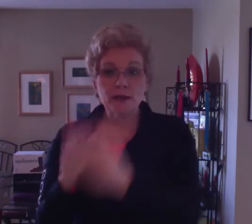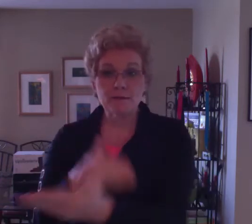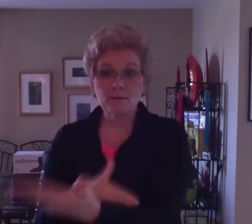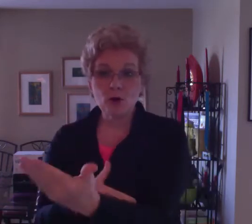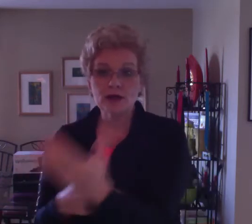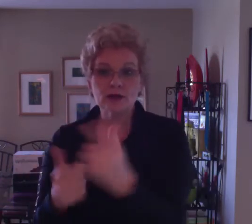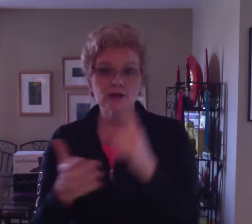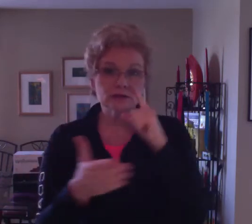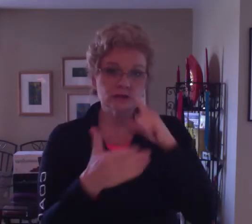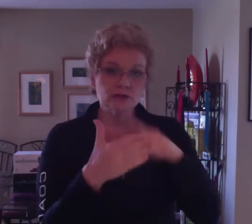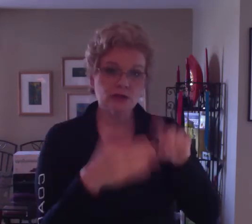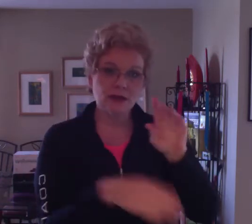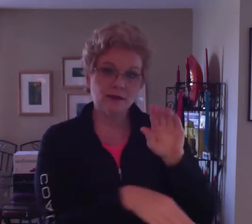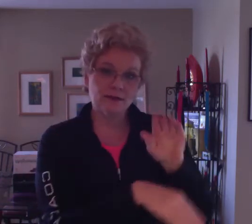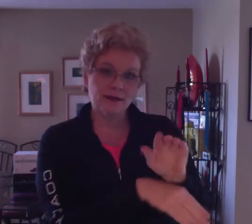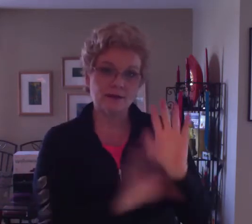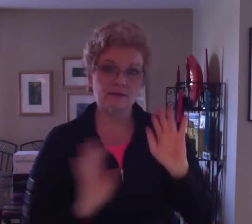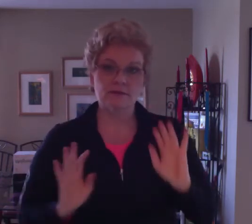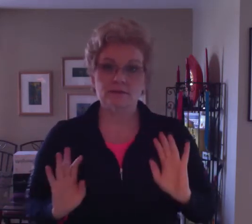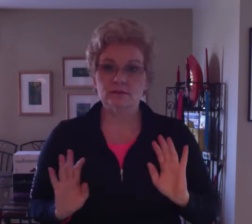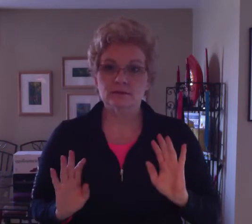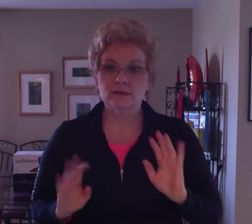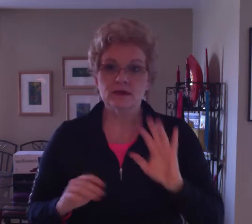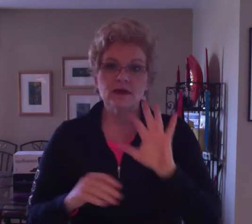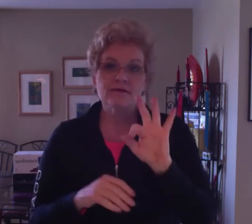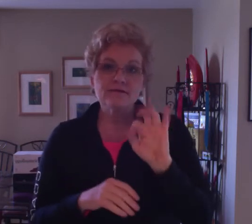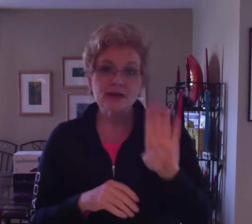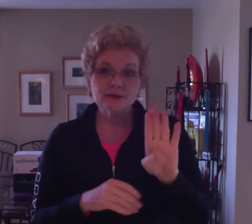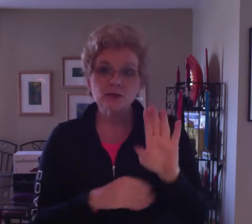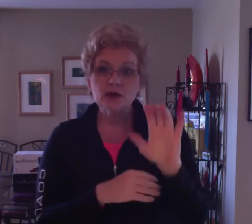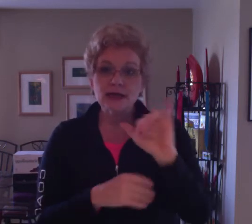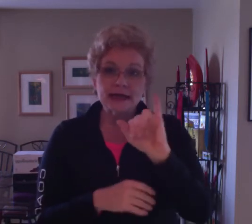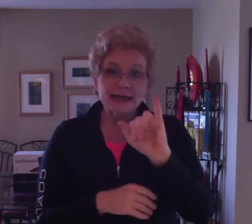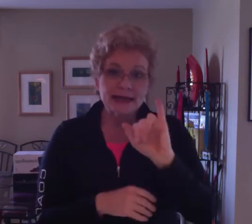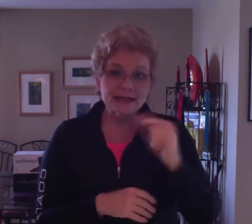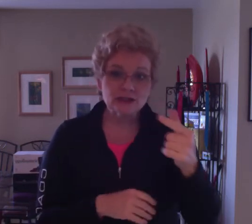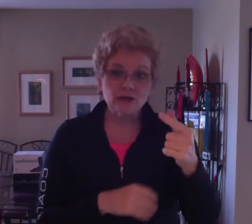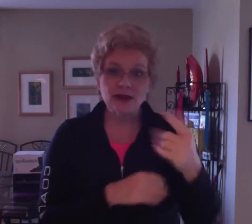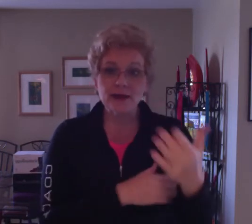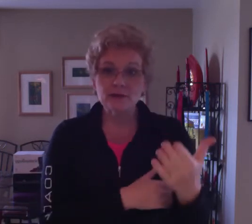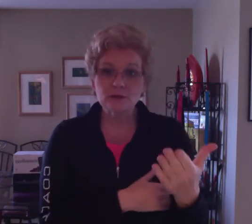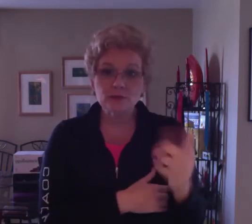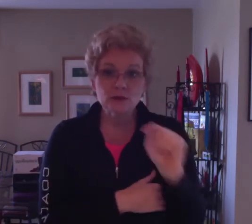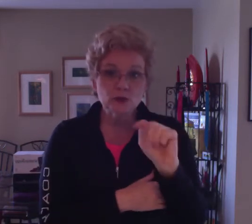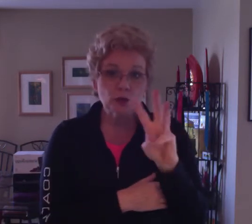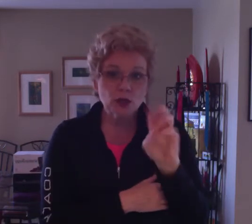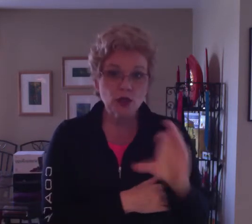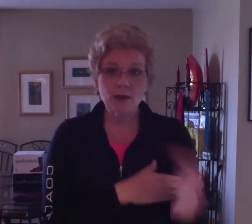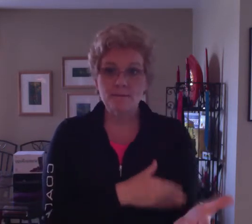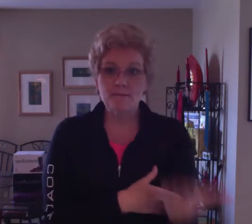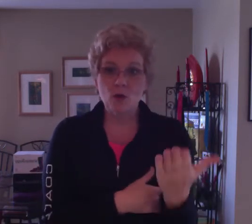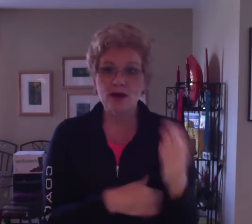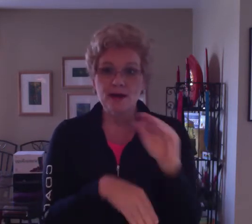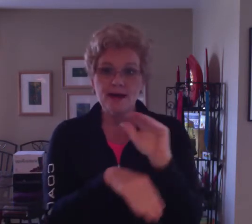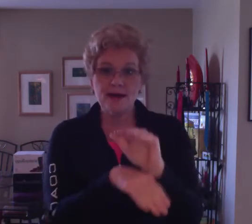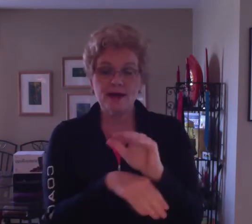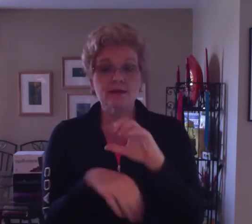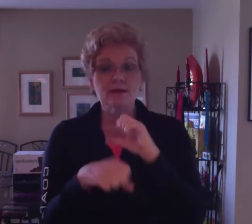your Facebook or Instagram or Twitter posts in the morning and at night. As of right now, statistics show most